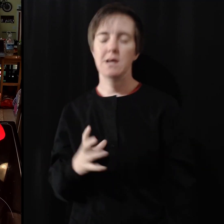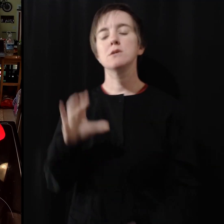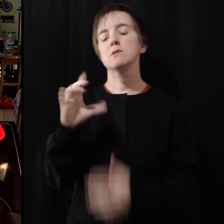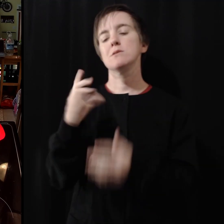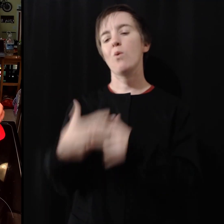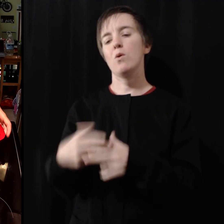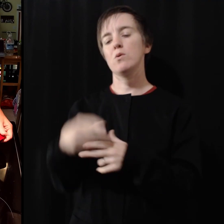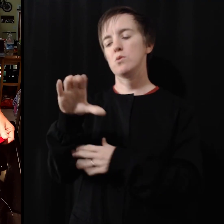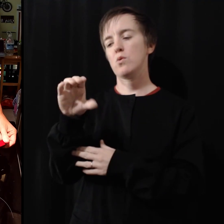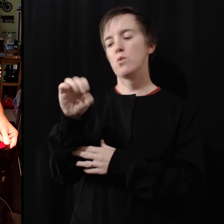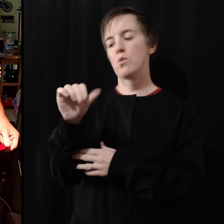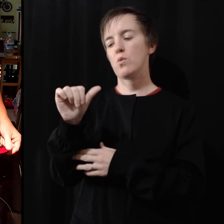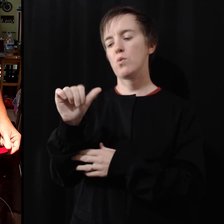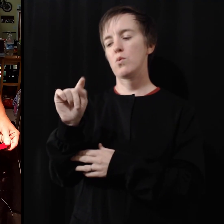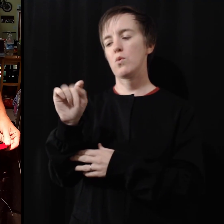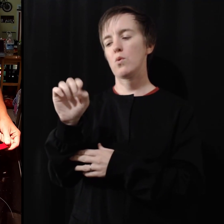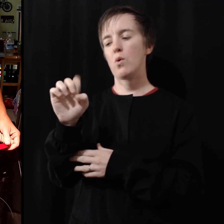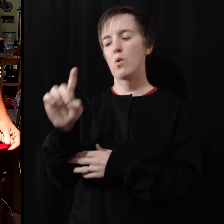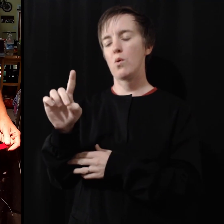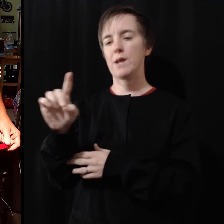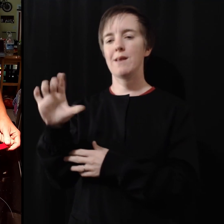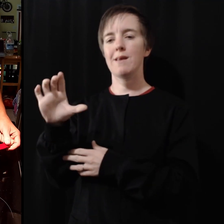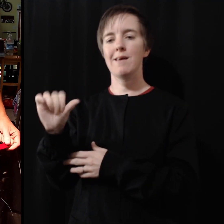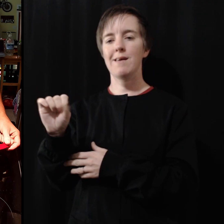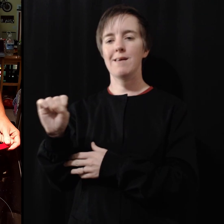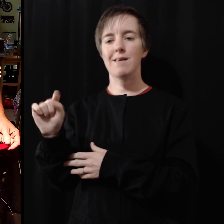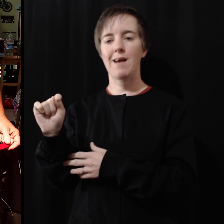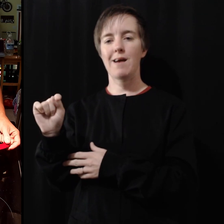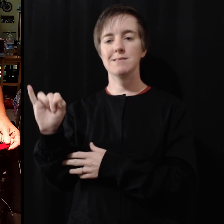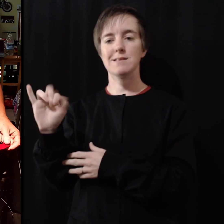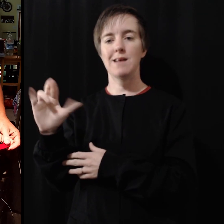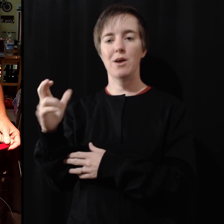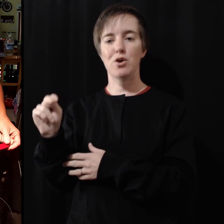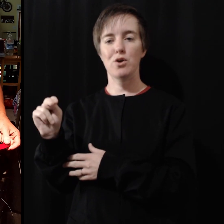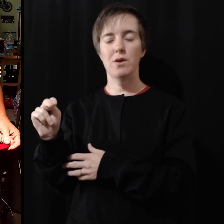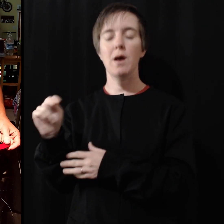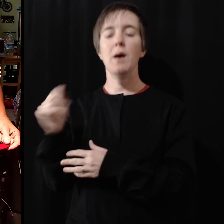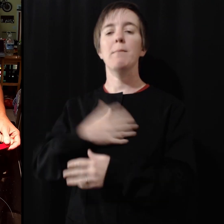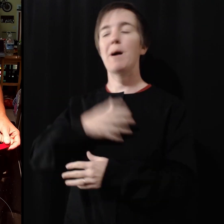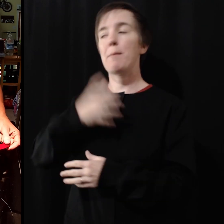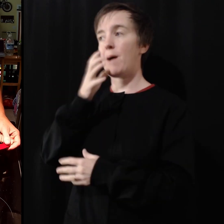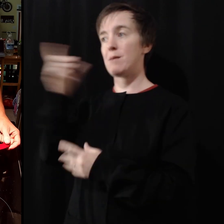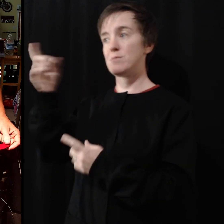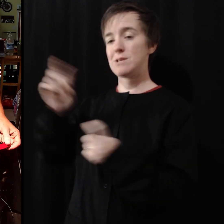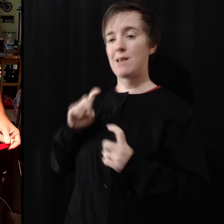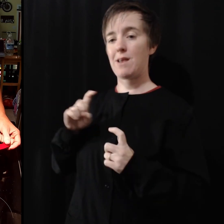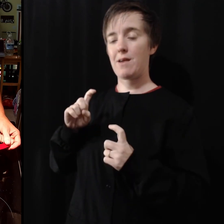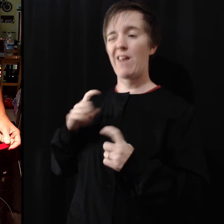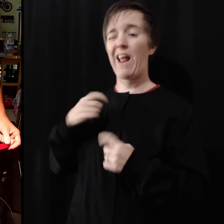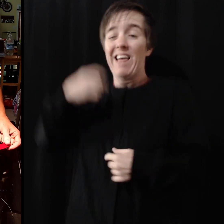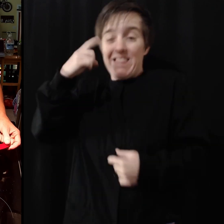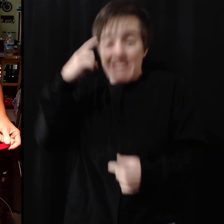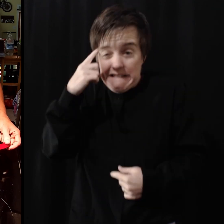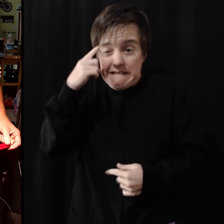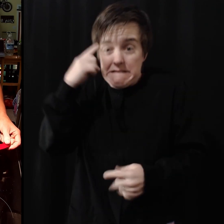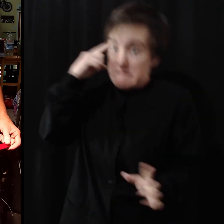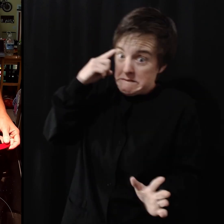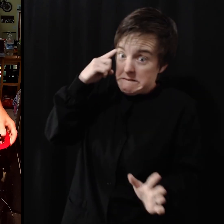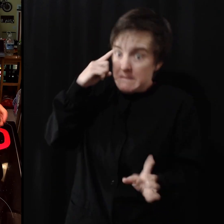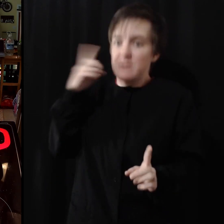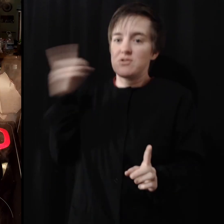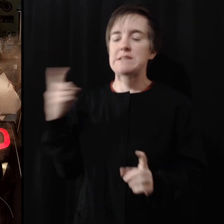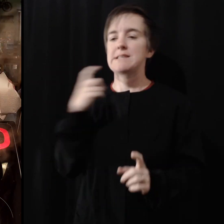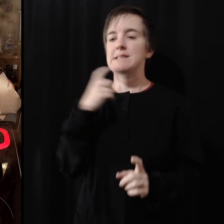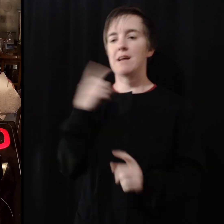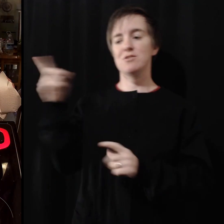fancy. My mom gave it to me, and I think she said she got it from Aldi,